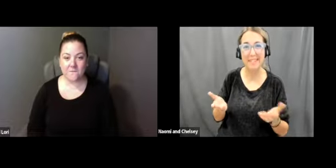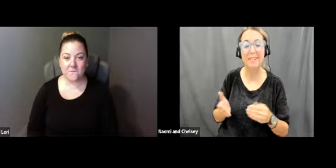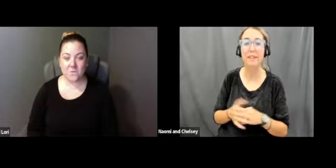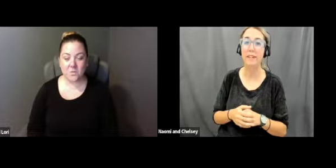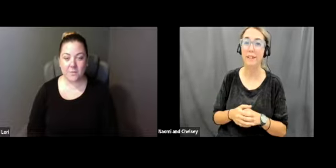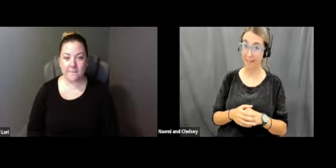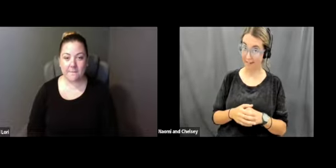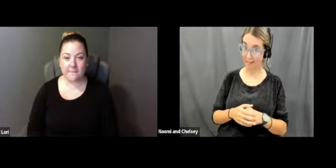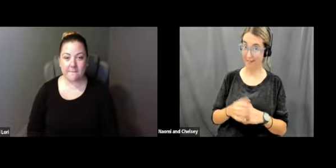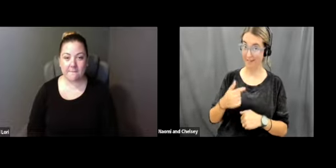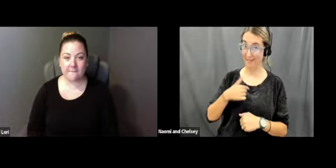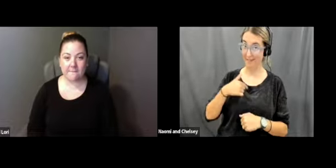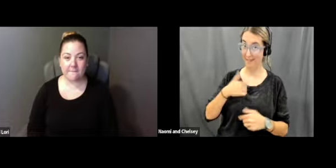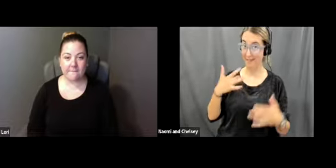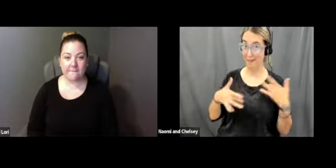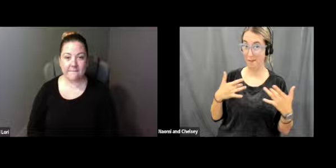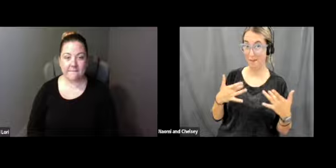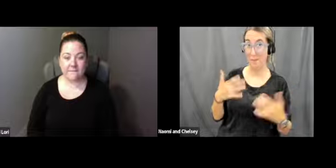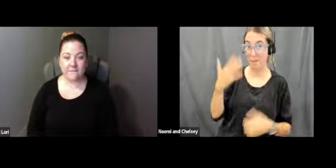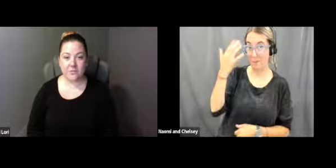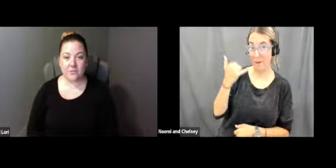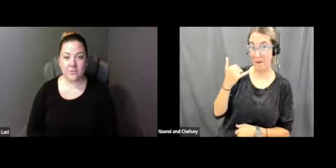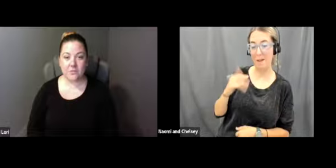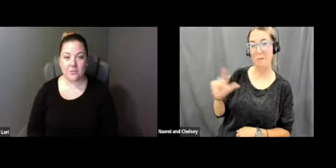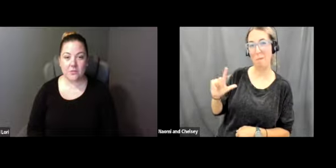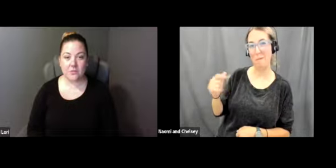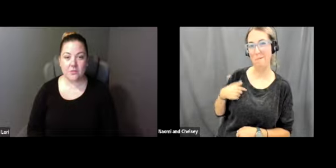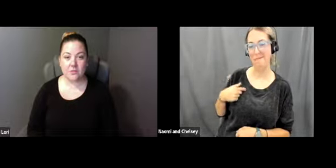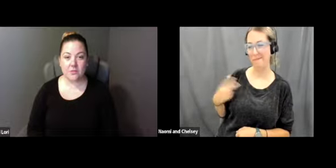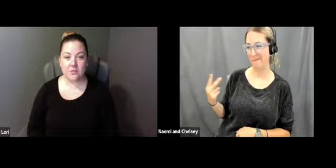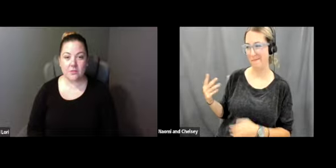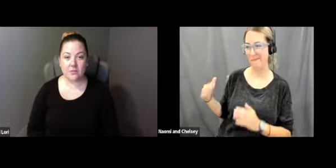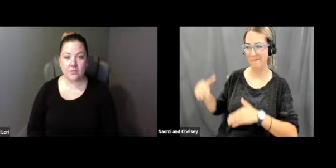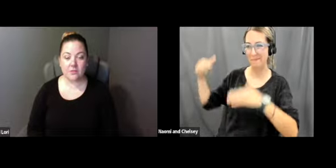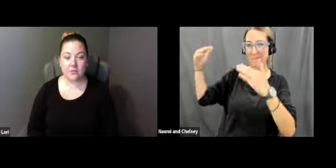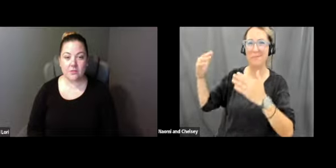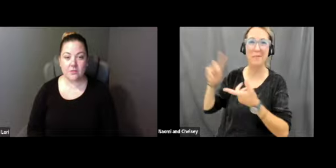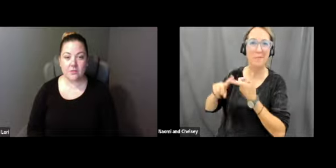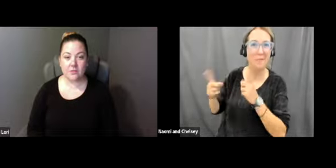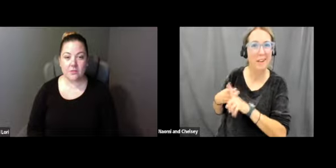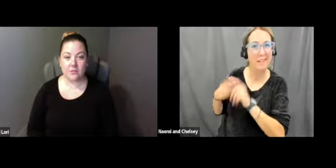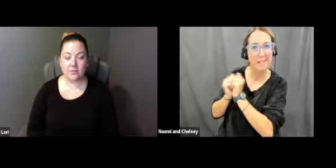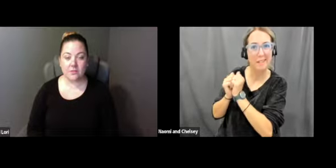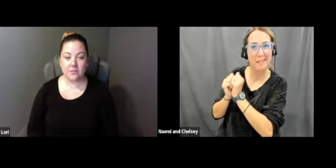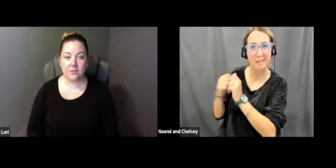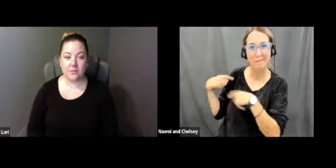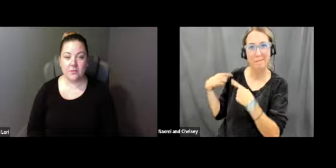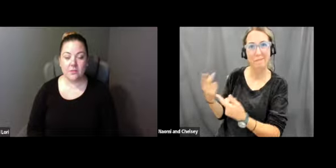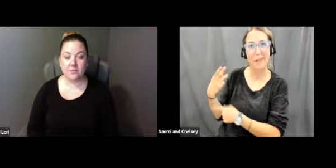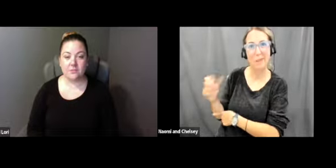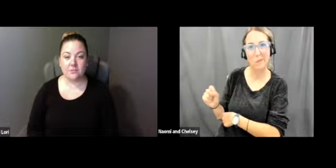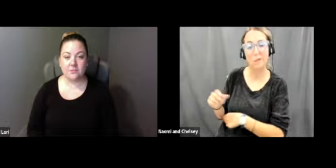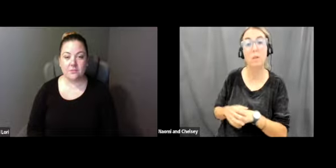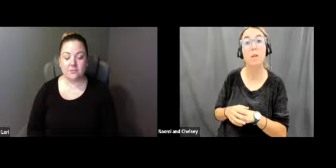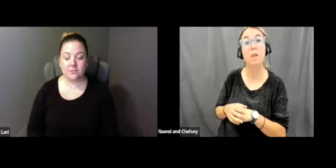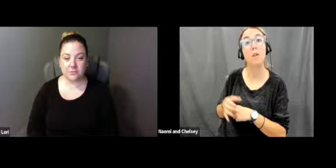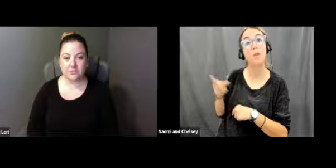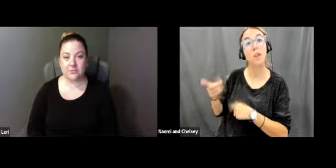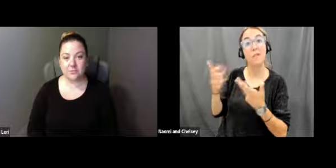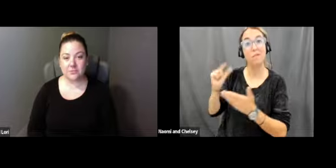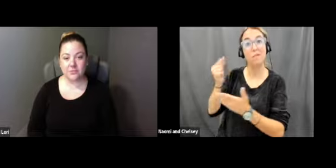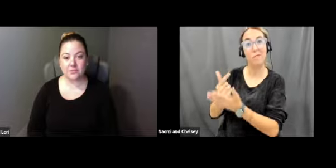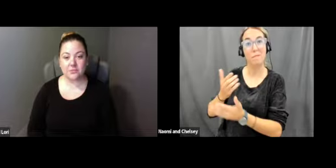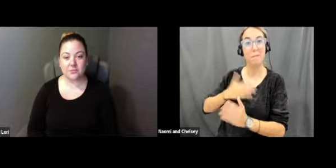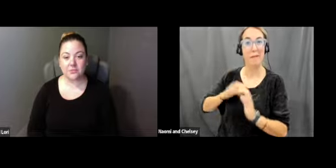especially excited because Lori and I have been friends since high school, and she is also a past Nourish and Bloom cohort